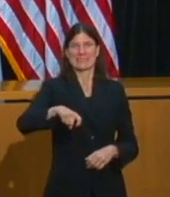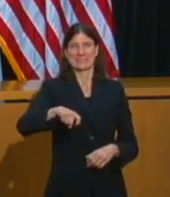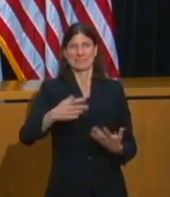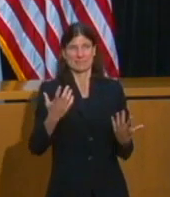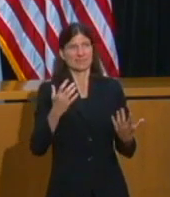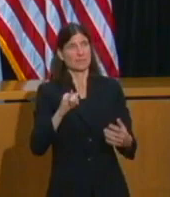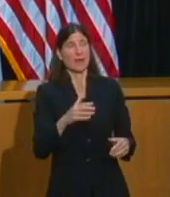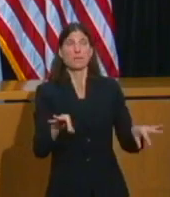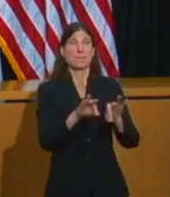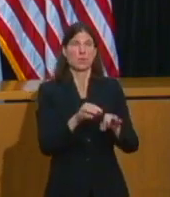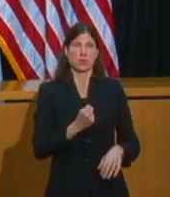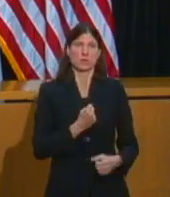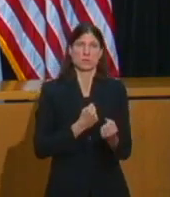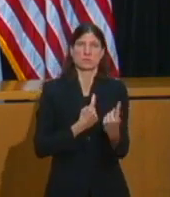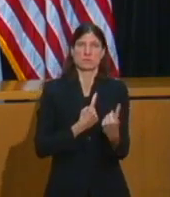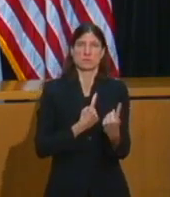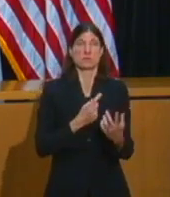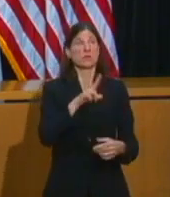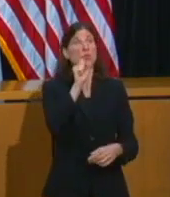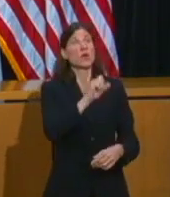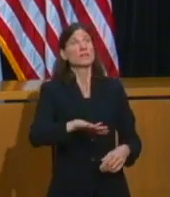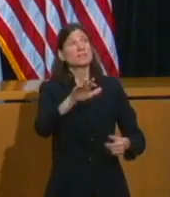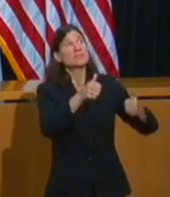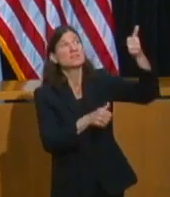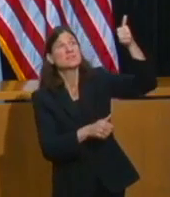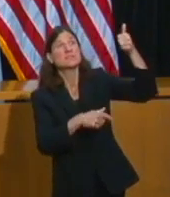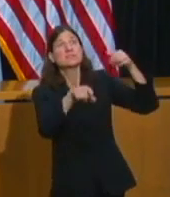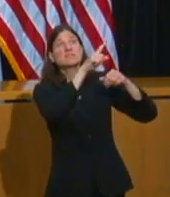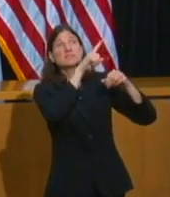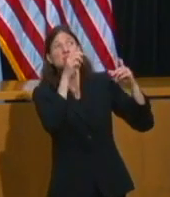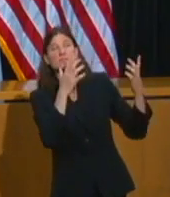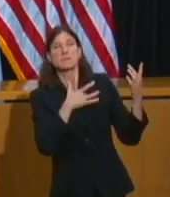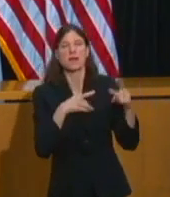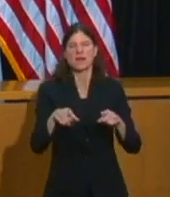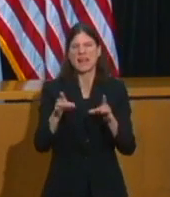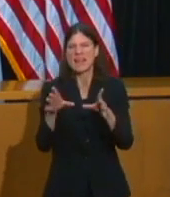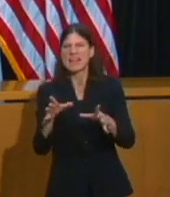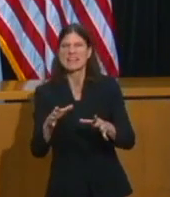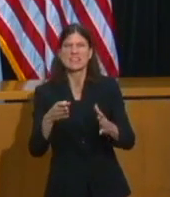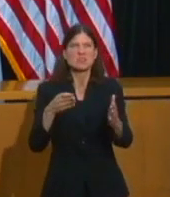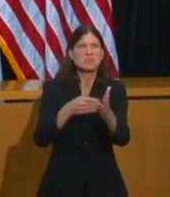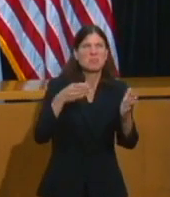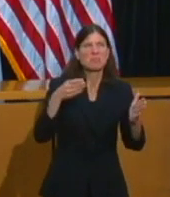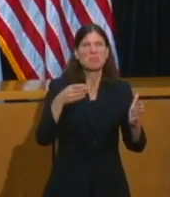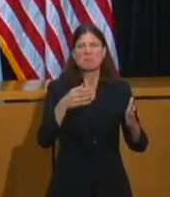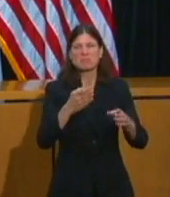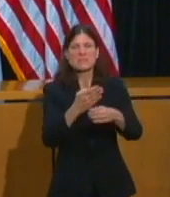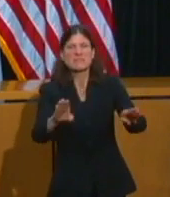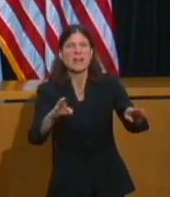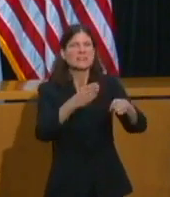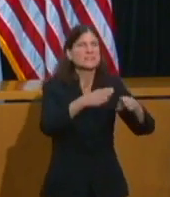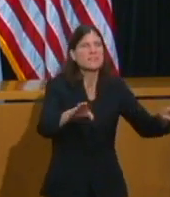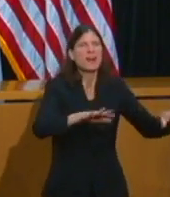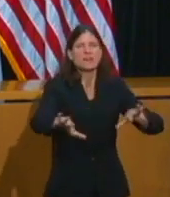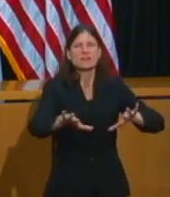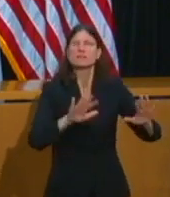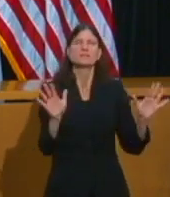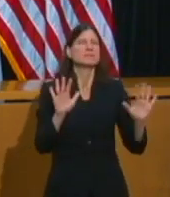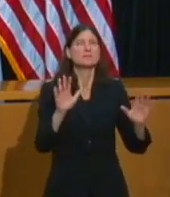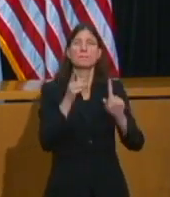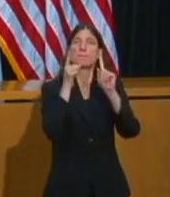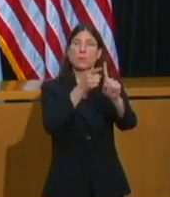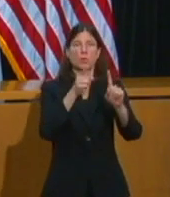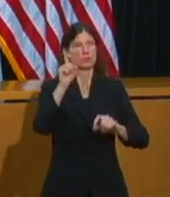hostility. The company needs to heal, not fracture. And here in the Commonwealth, we plan to continue to talk,